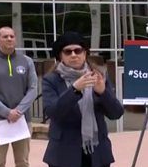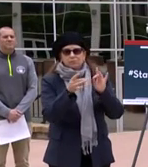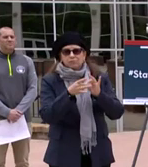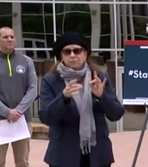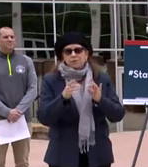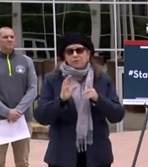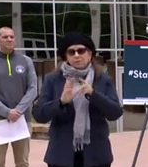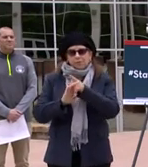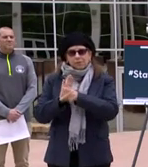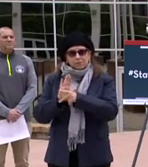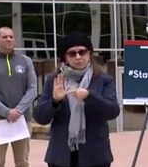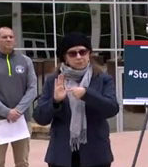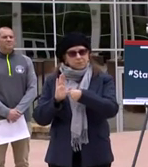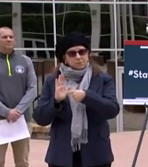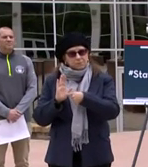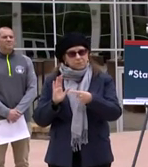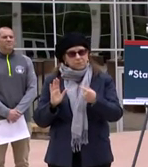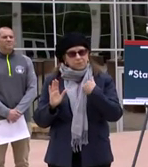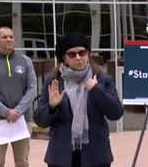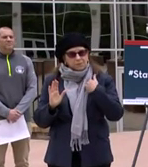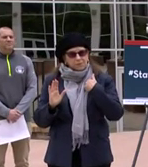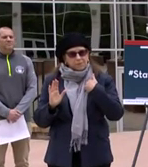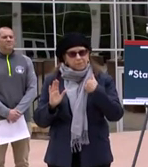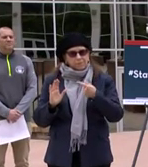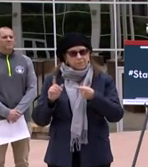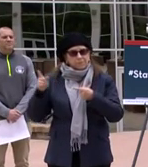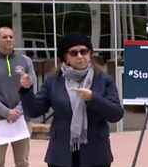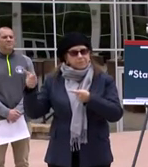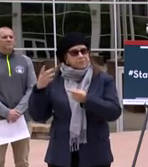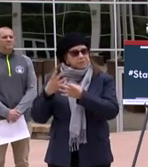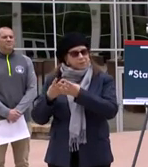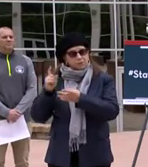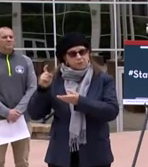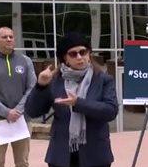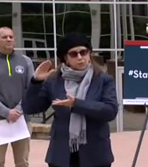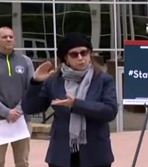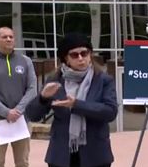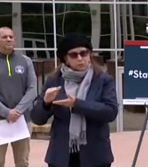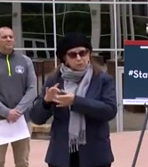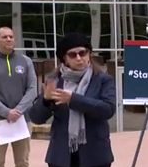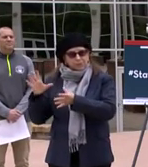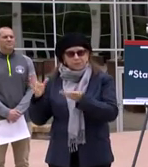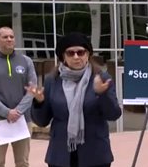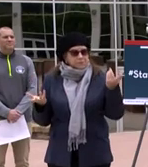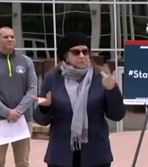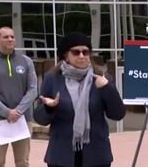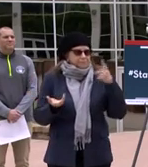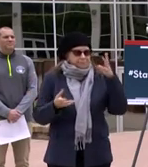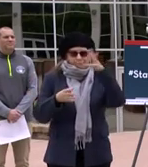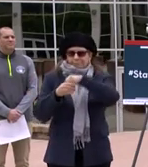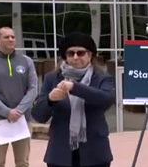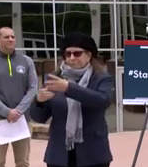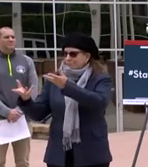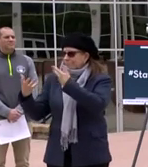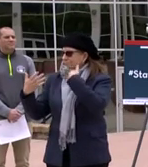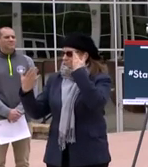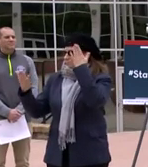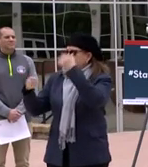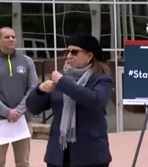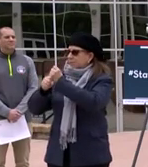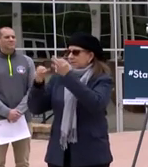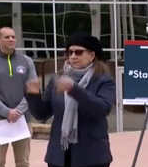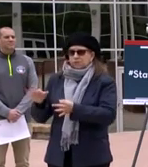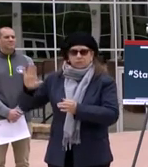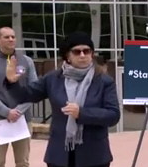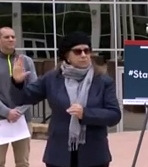sentences should be released from the jail? I can't say that categorically. No, I can't say that. Yes.